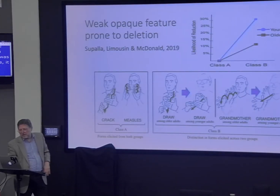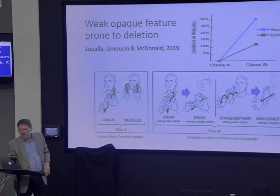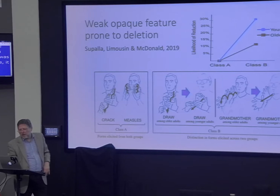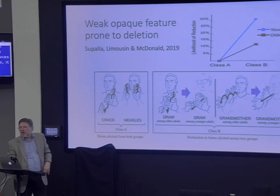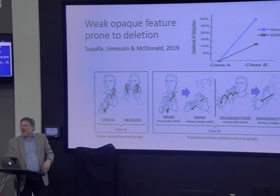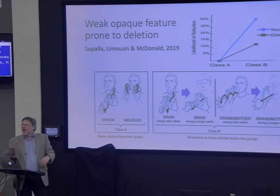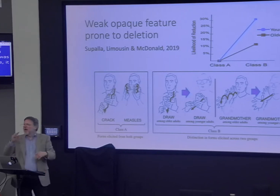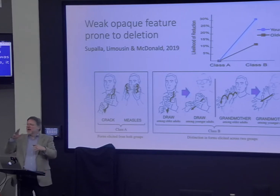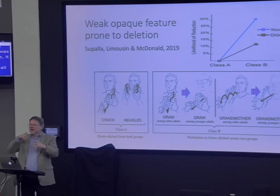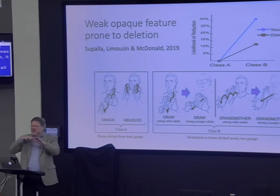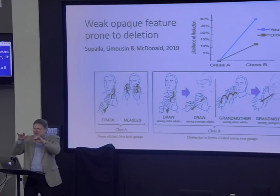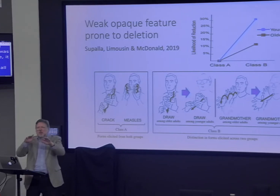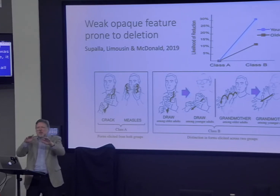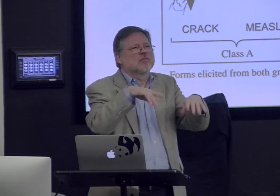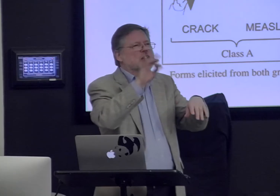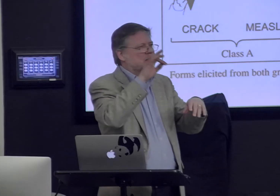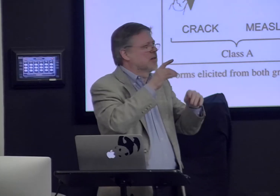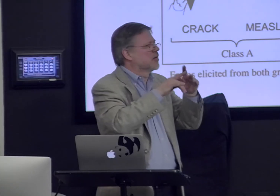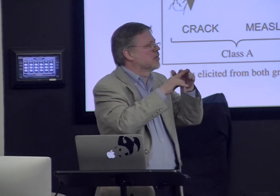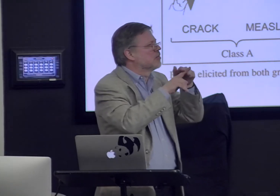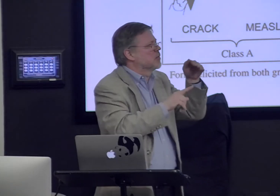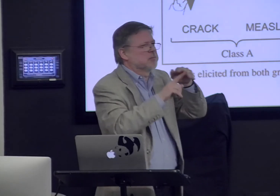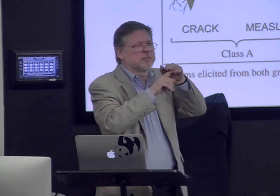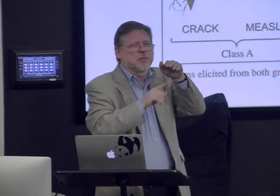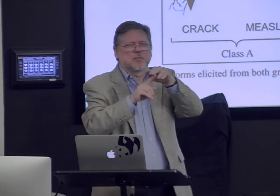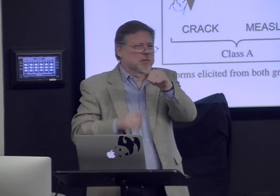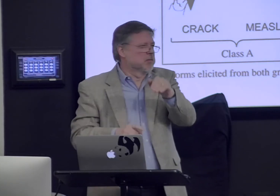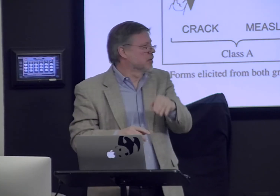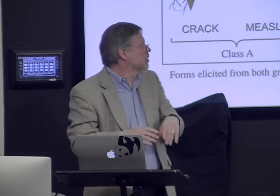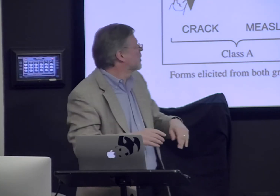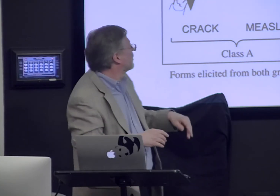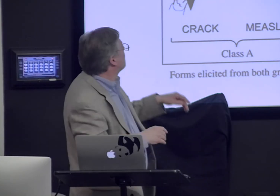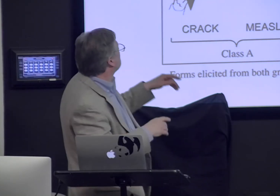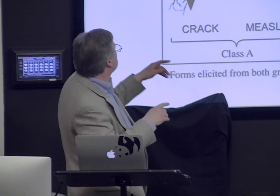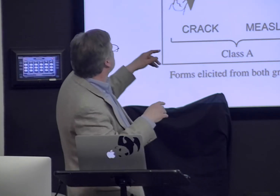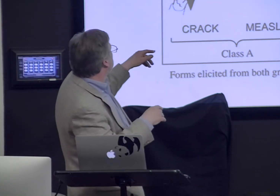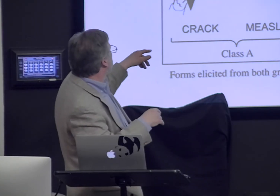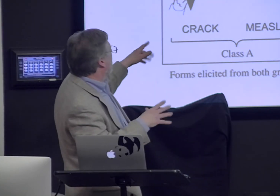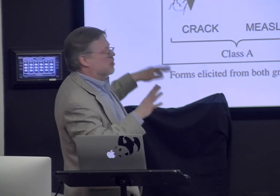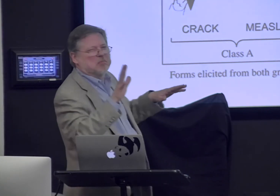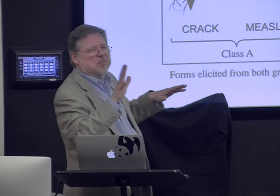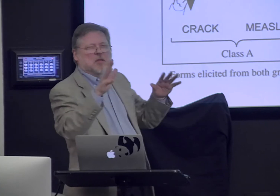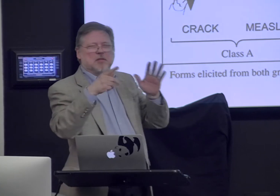because the form was so different from the other three, it was coded as a different form.